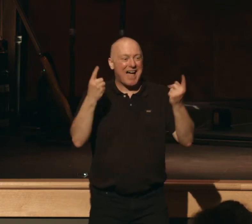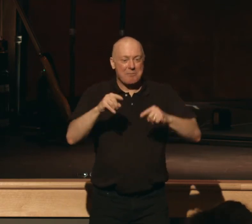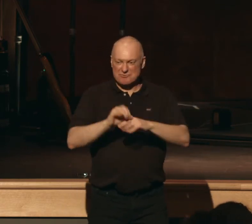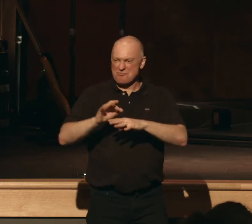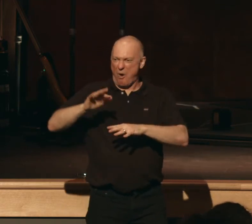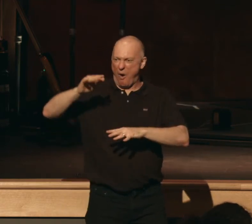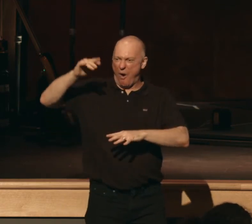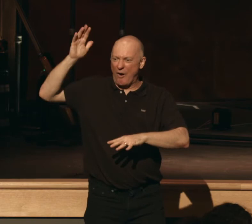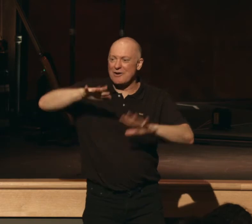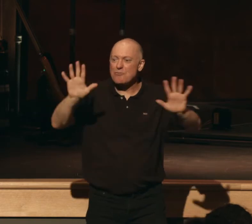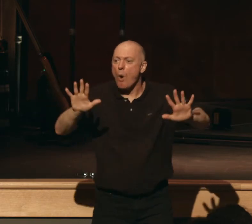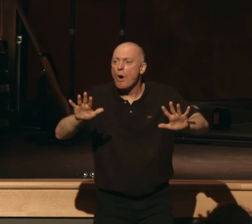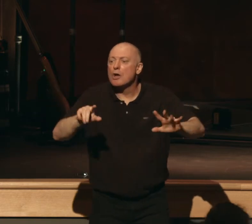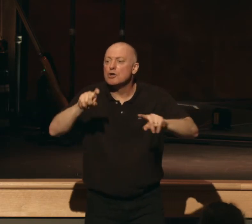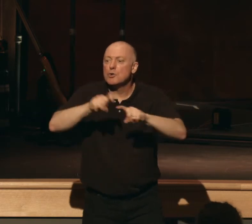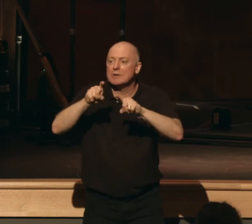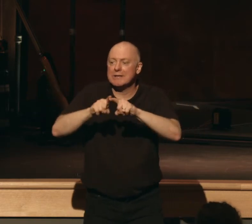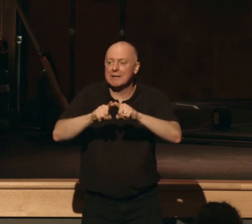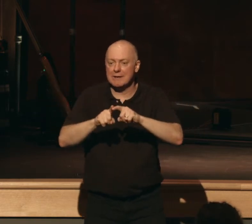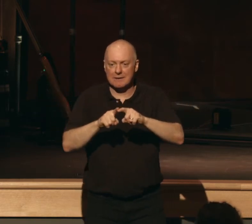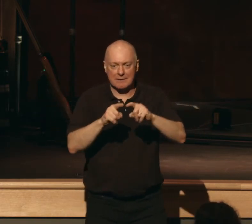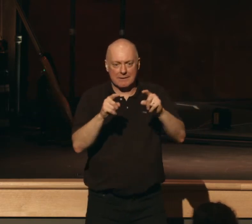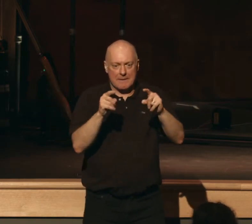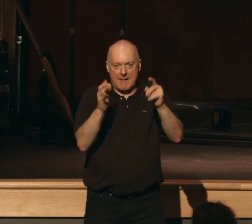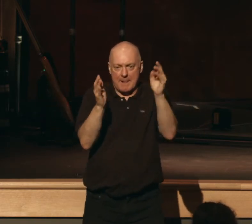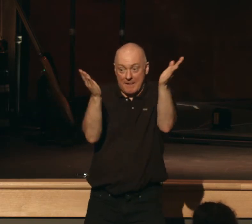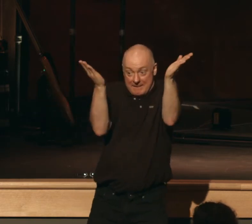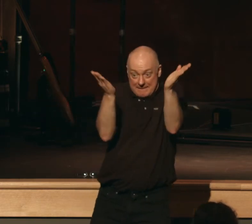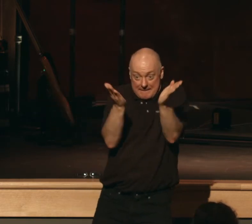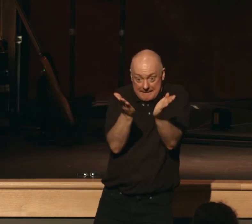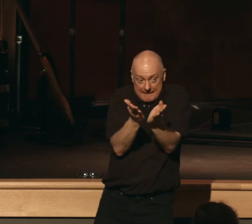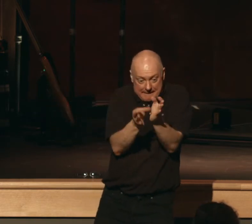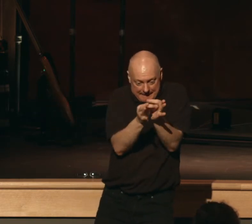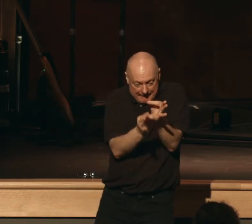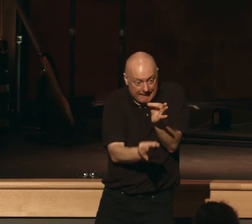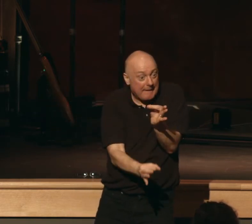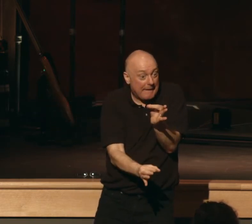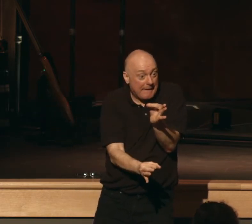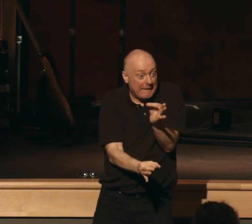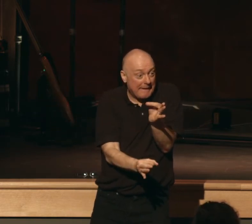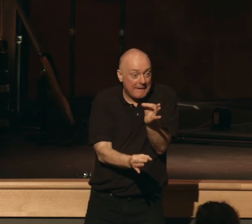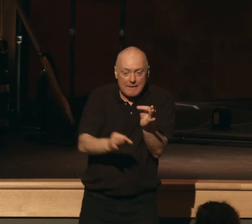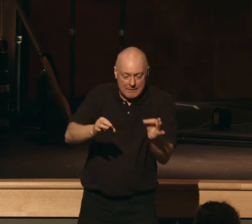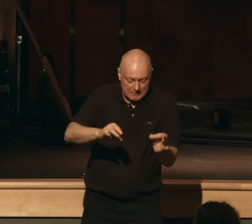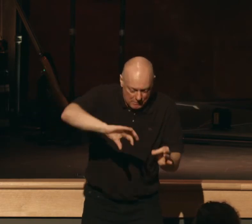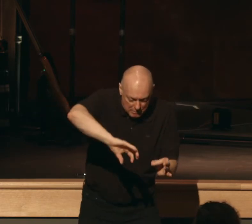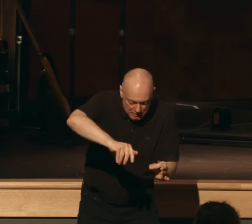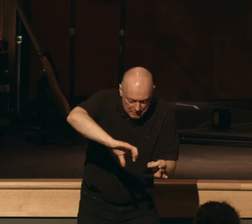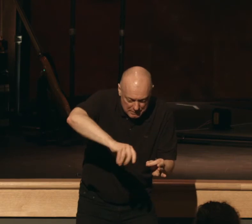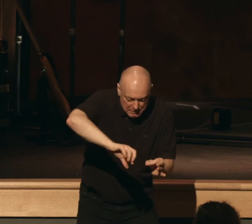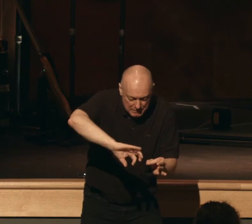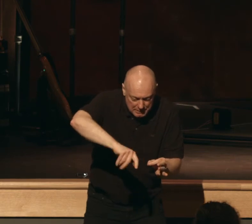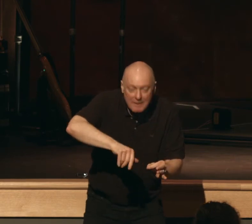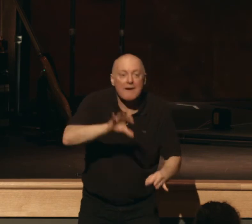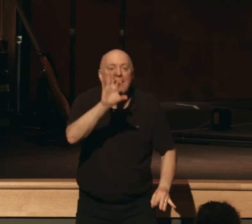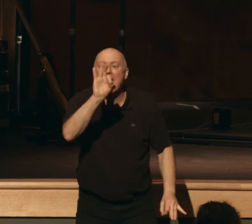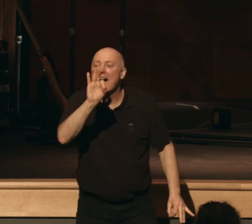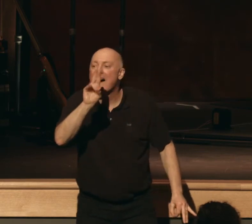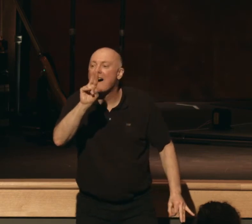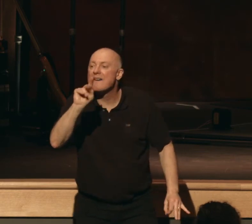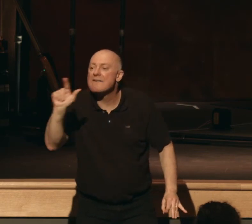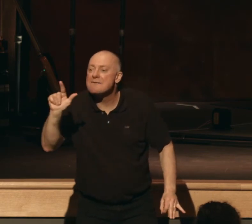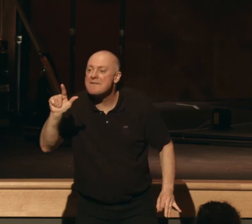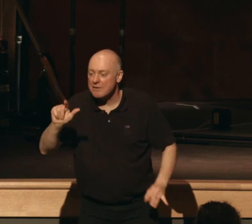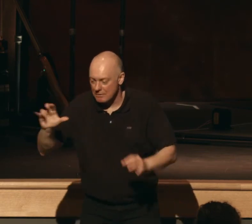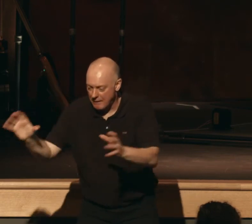want that, okay? You need a channel in order to get that oil into the motor. So you need to take off the top and get the channel, which is a funnel. You need to